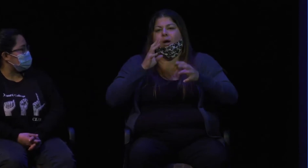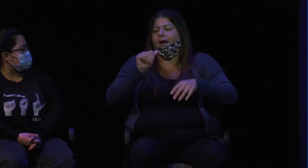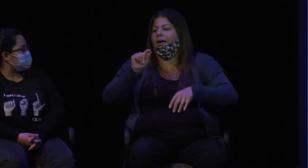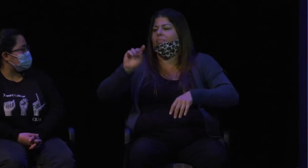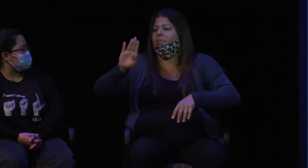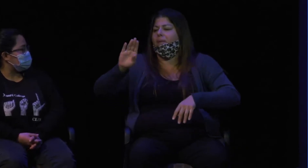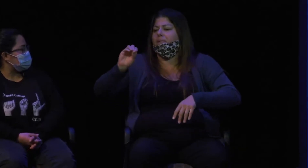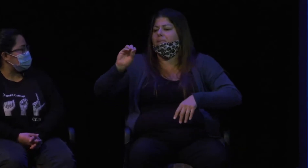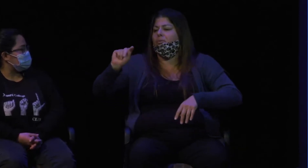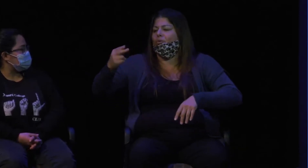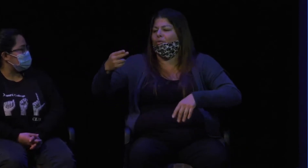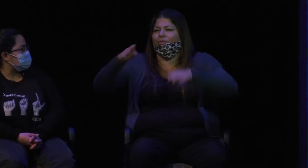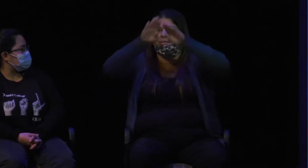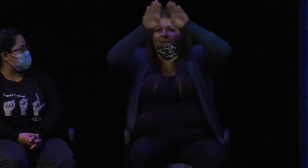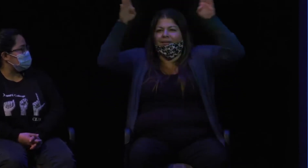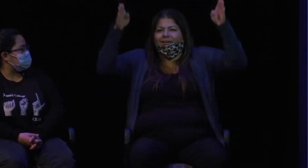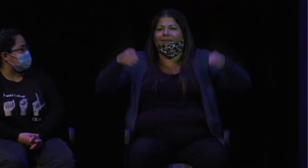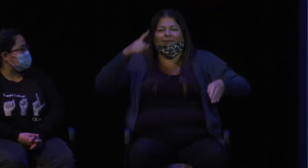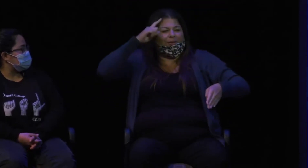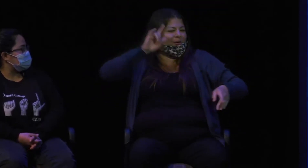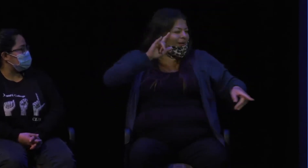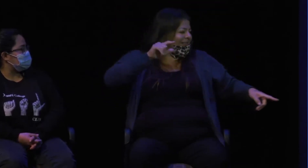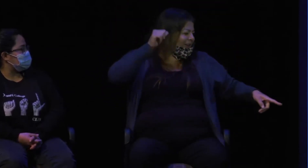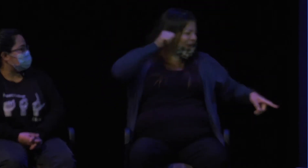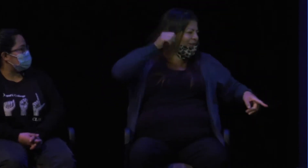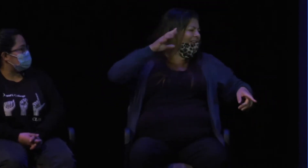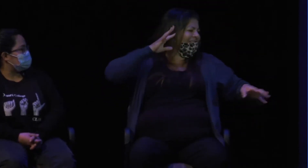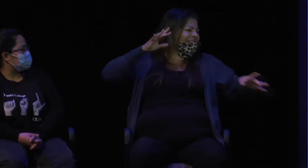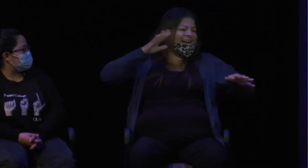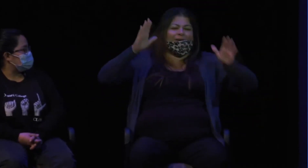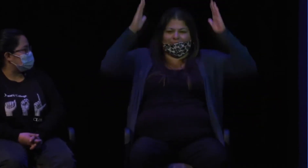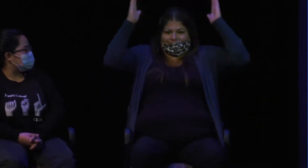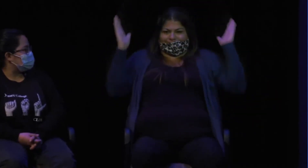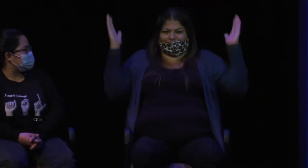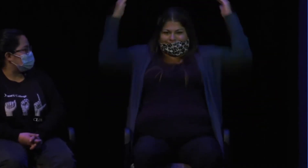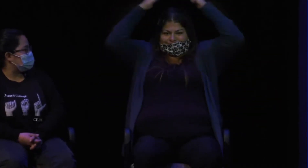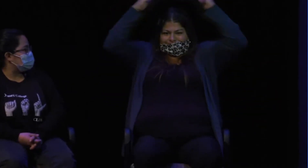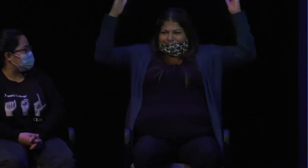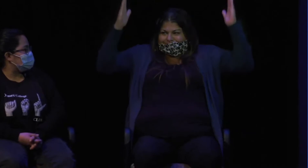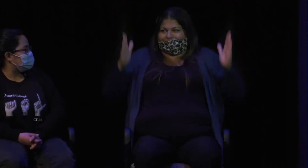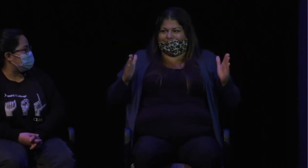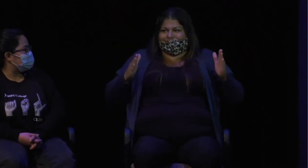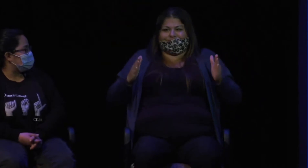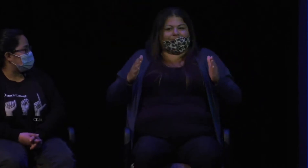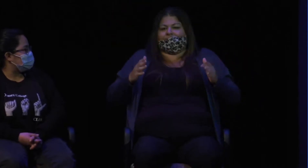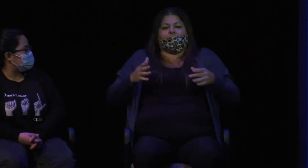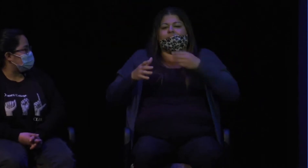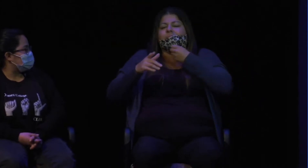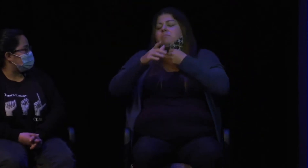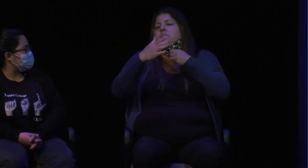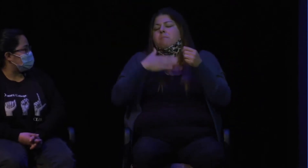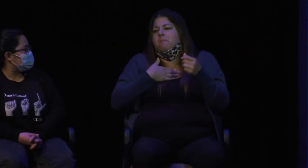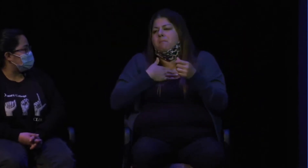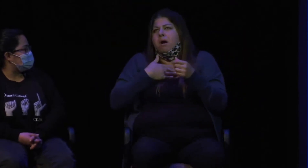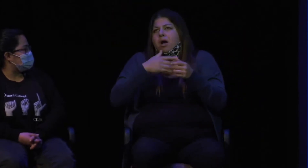So I was just completely shocked. And I cried in the booth. If you've ever taken a hearing test, you're in this